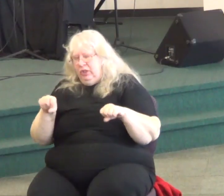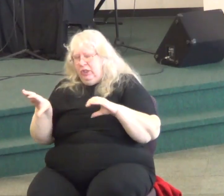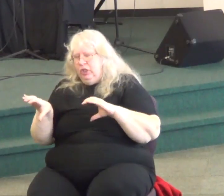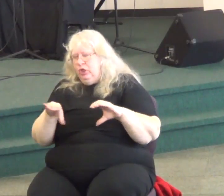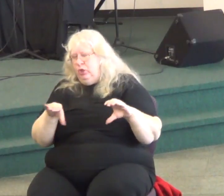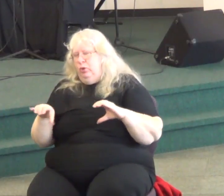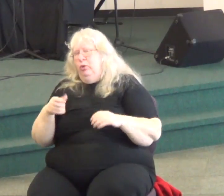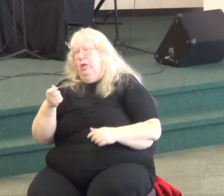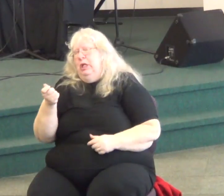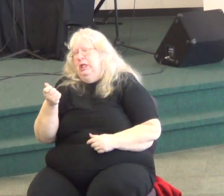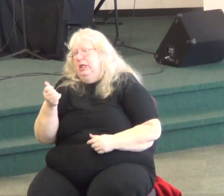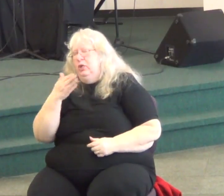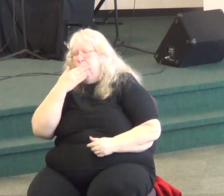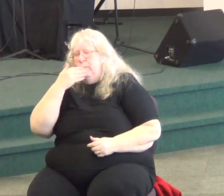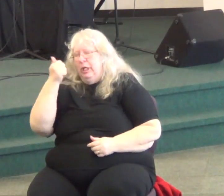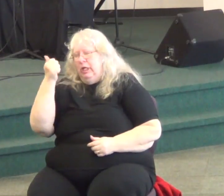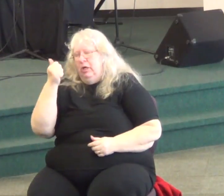for Jesus,